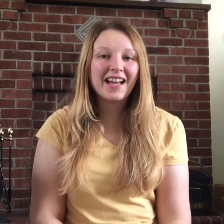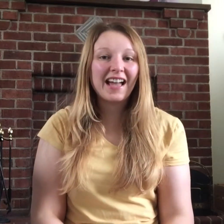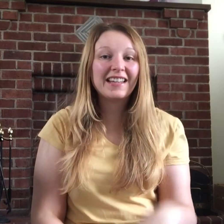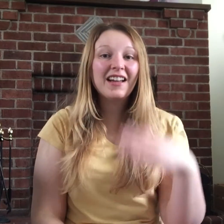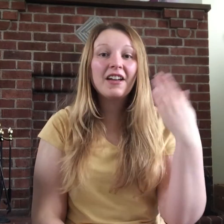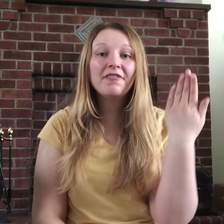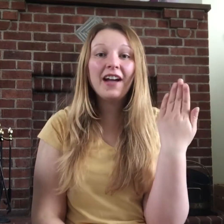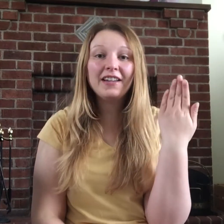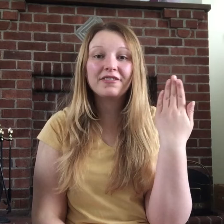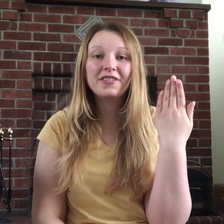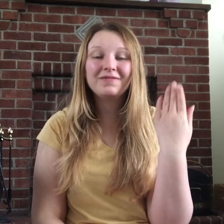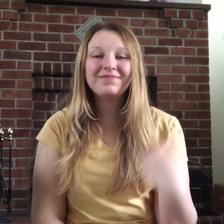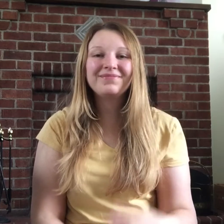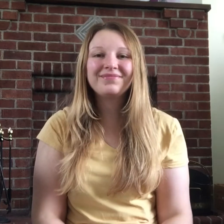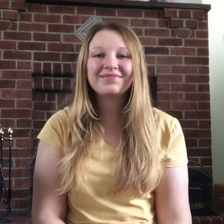Sign 5.